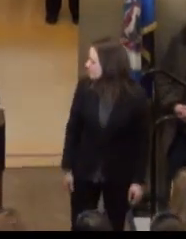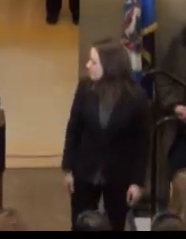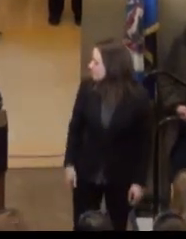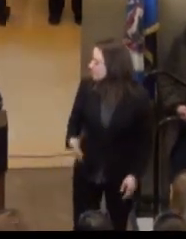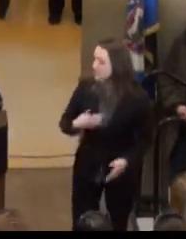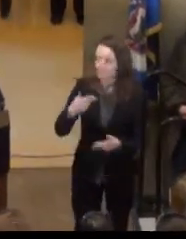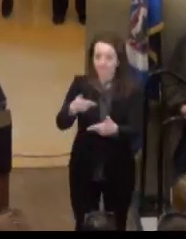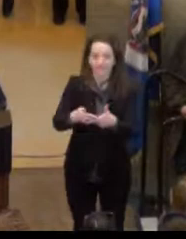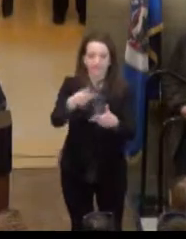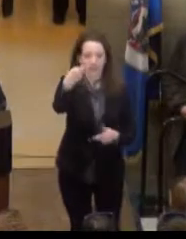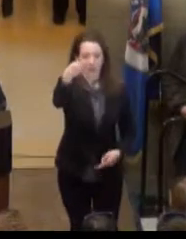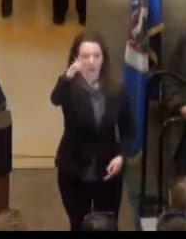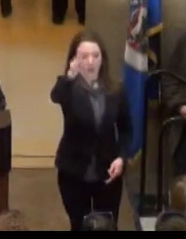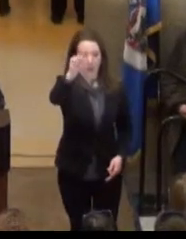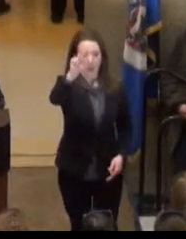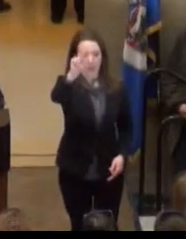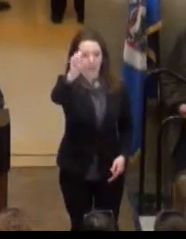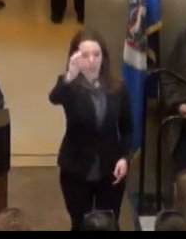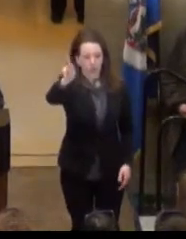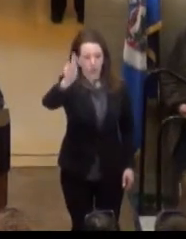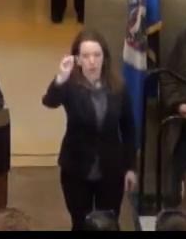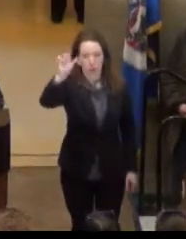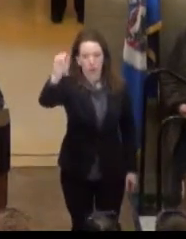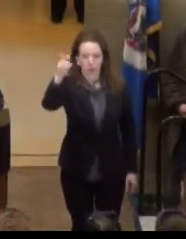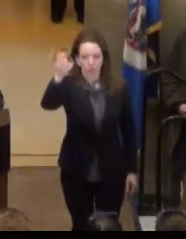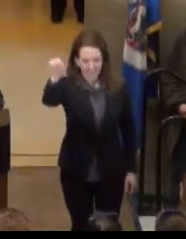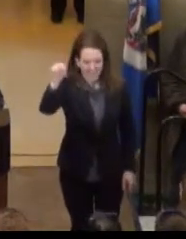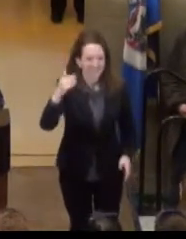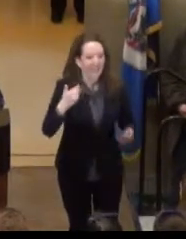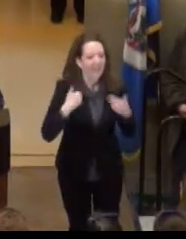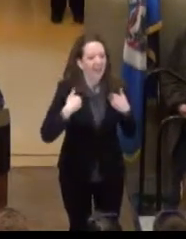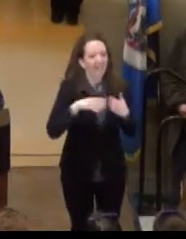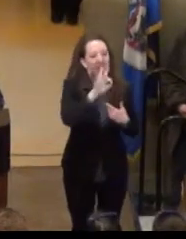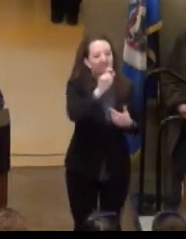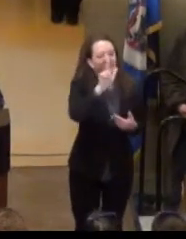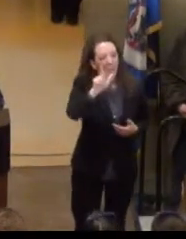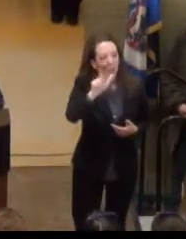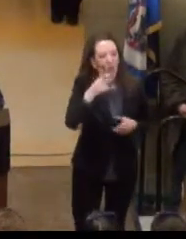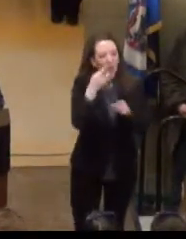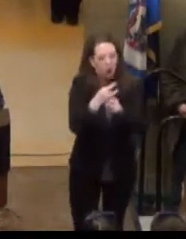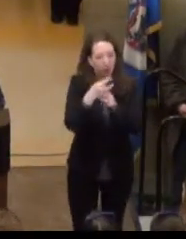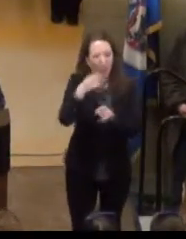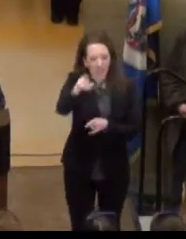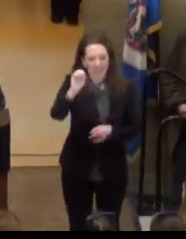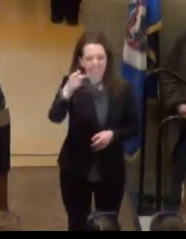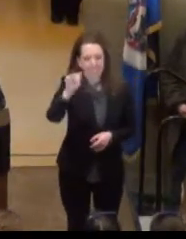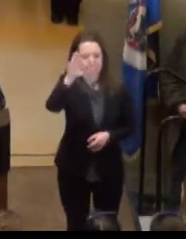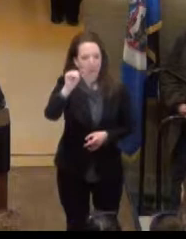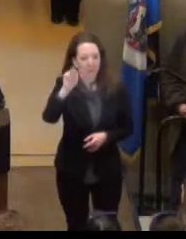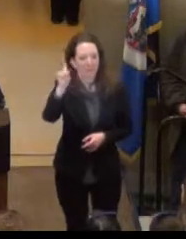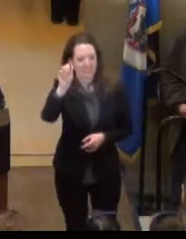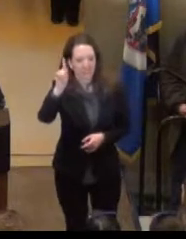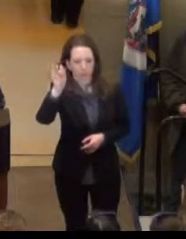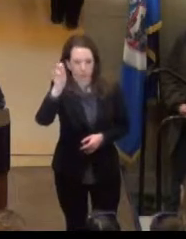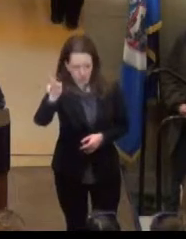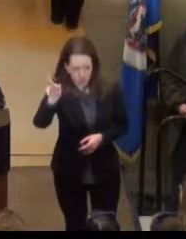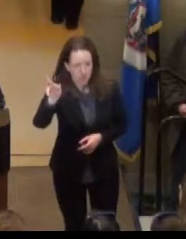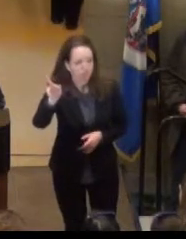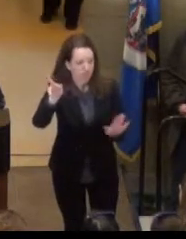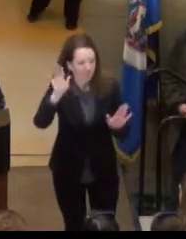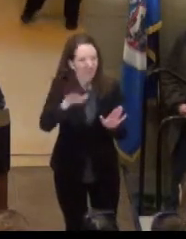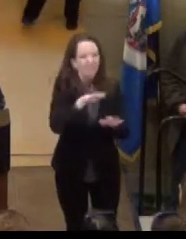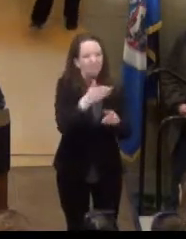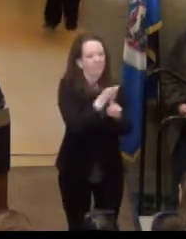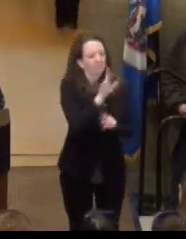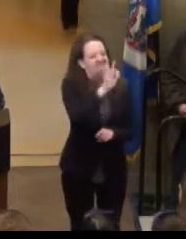My name is Hunter Sargent. I have fetal alcohol spectrum disorder. This creates challenges for me in learning,